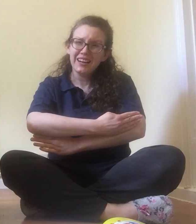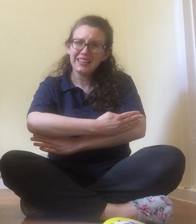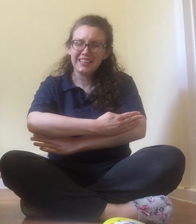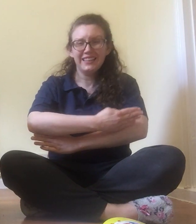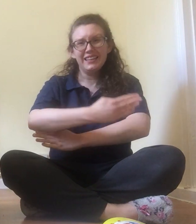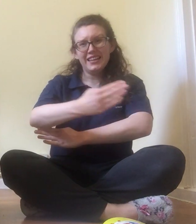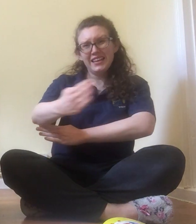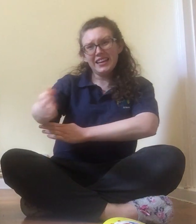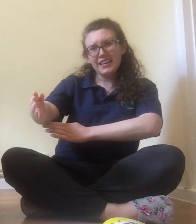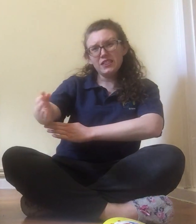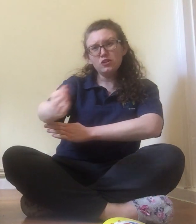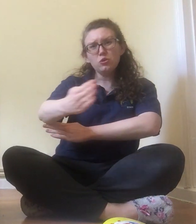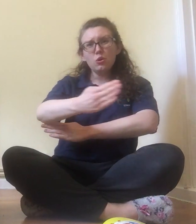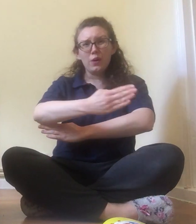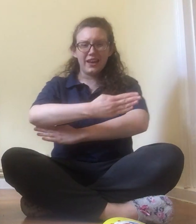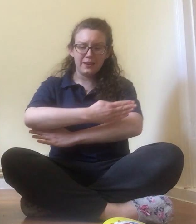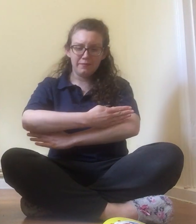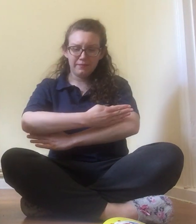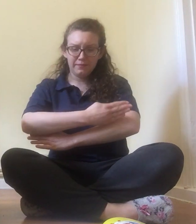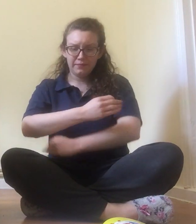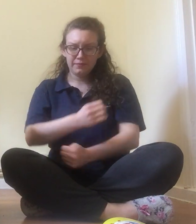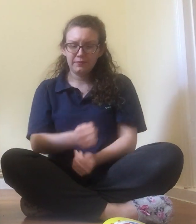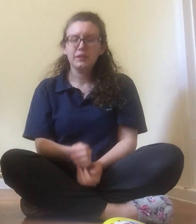stuck in the doorway.